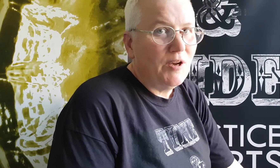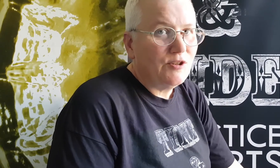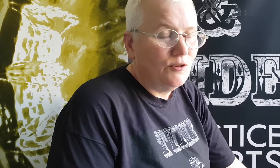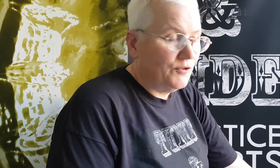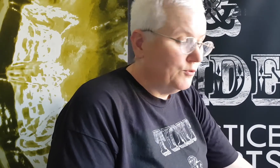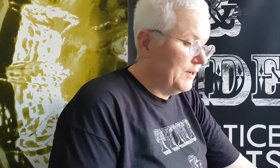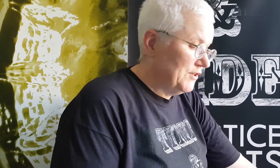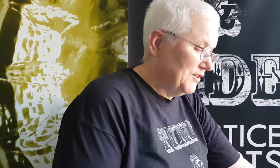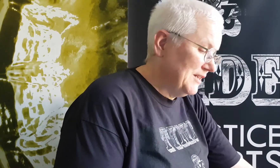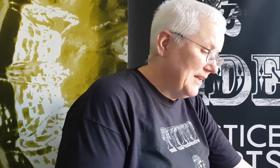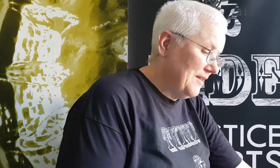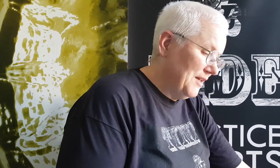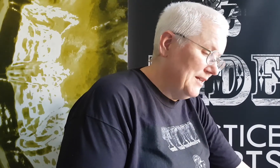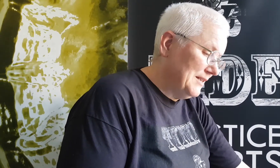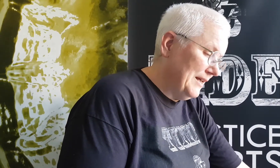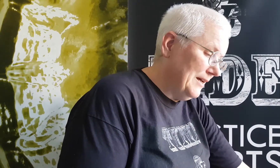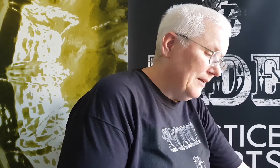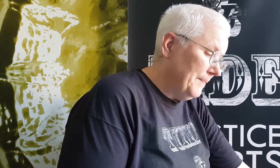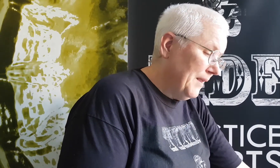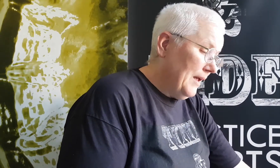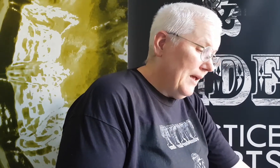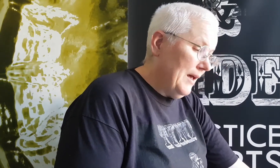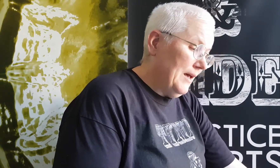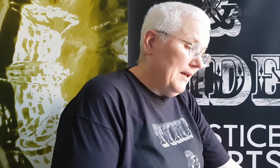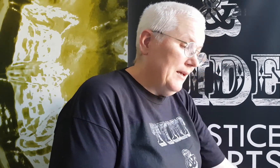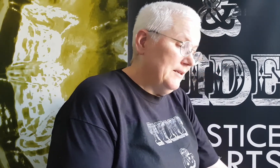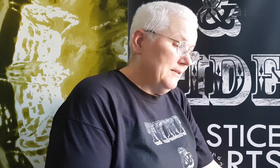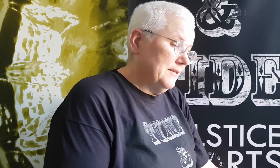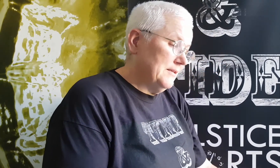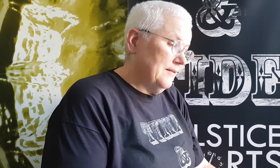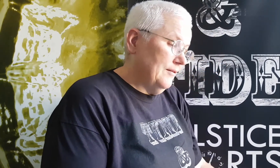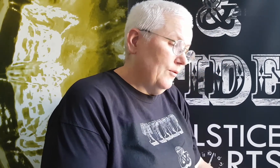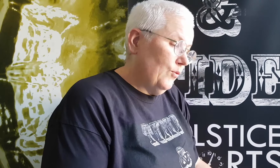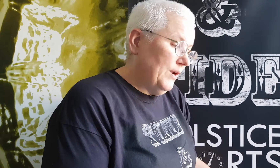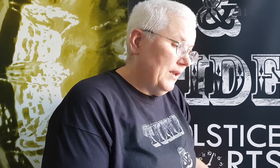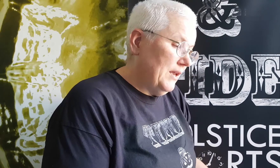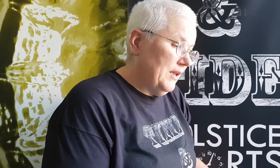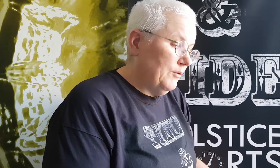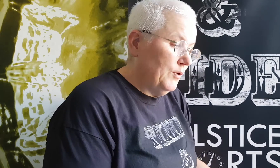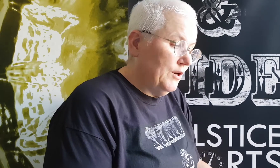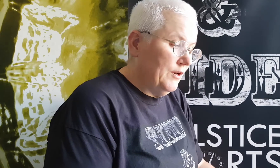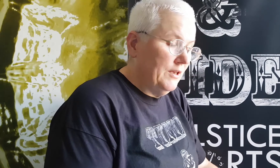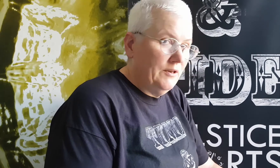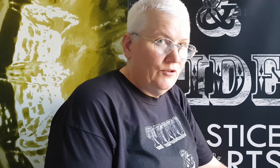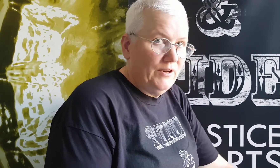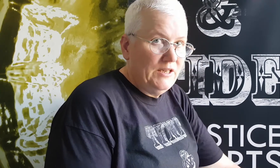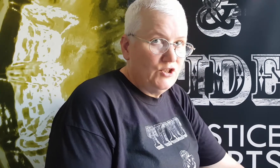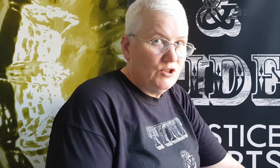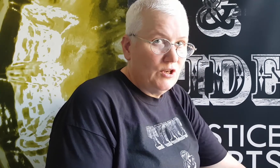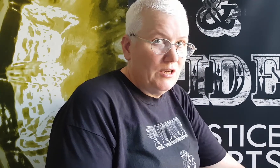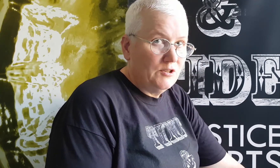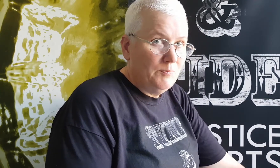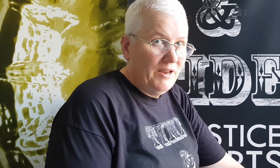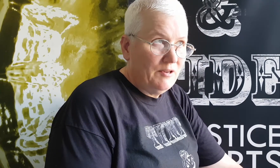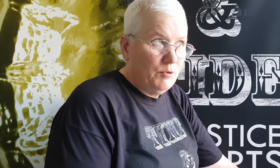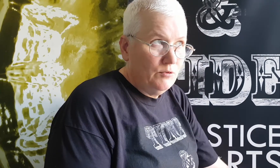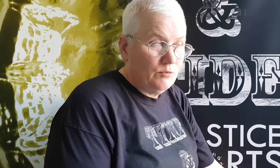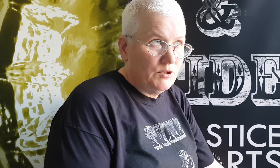of almost the sea, then it's here. And we were in Greenwich and Maryport, which is